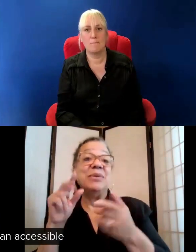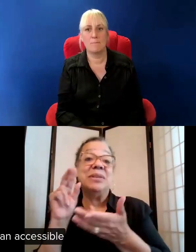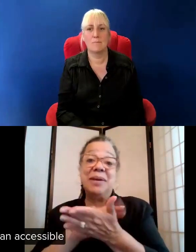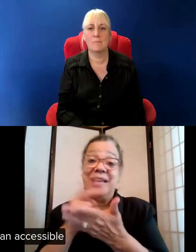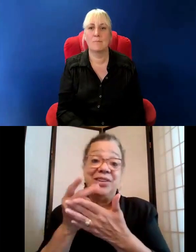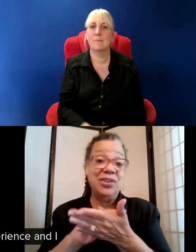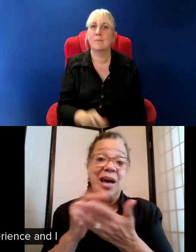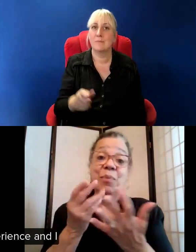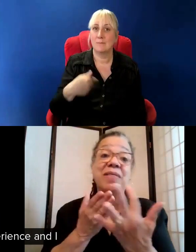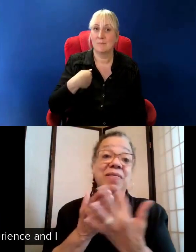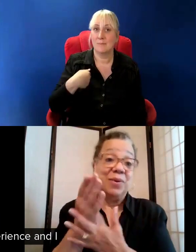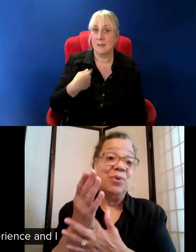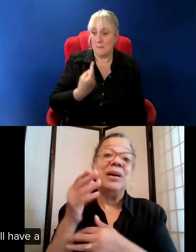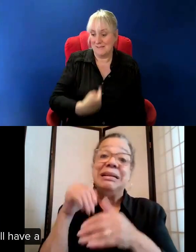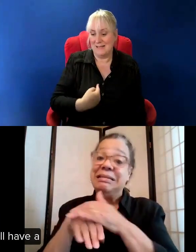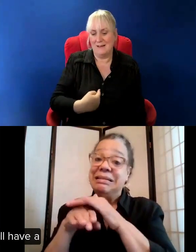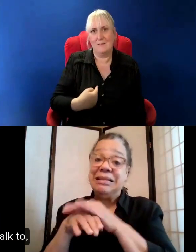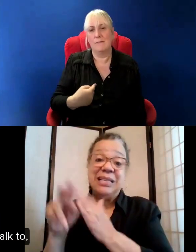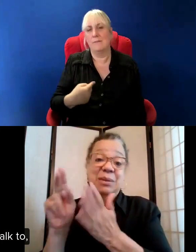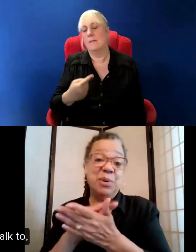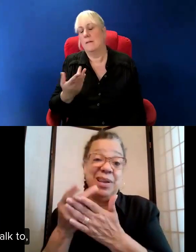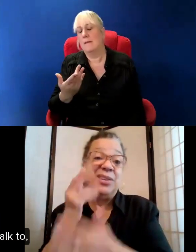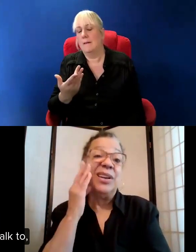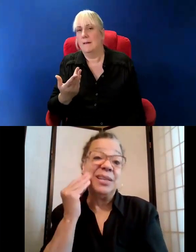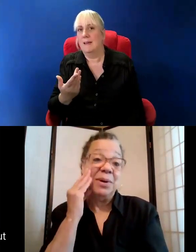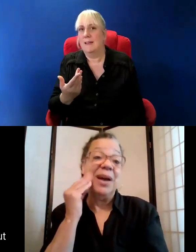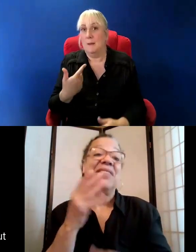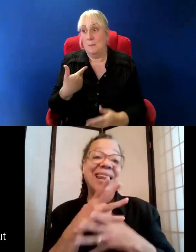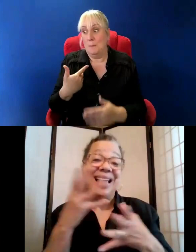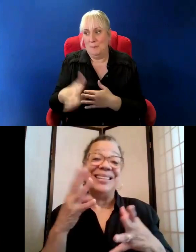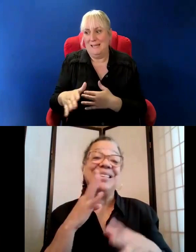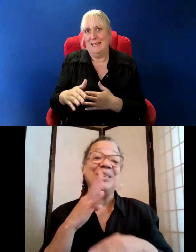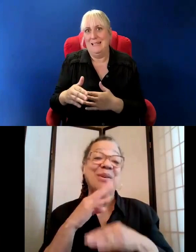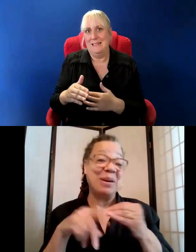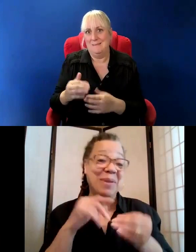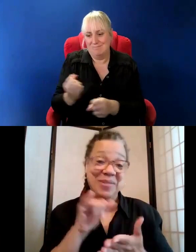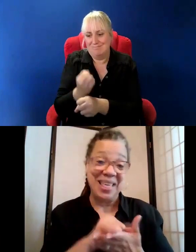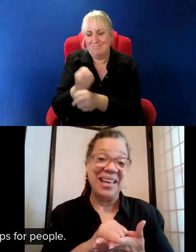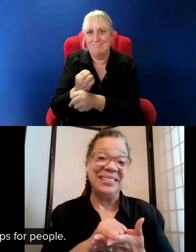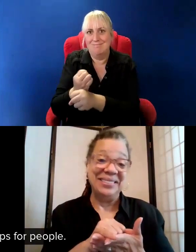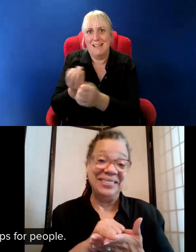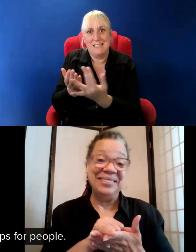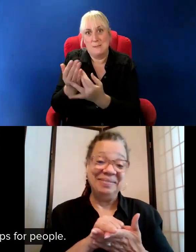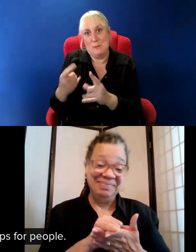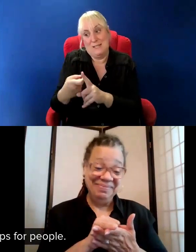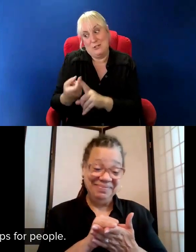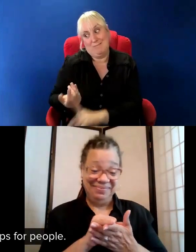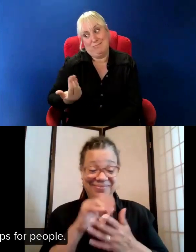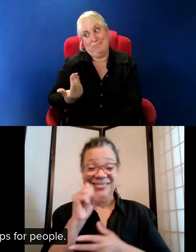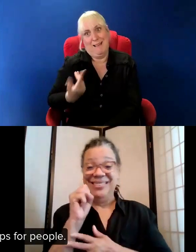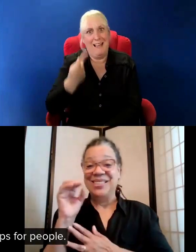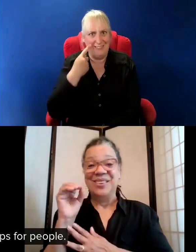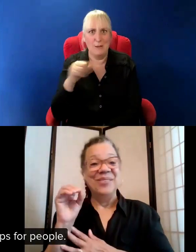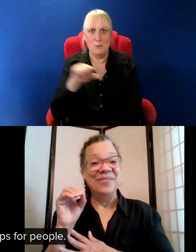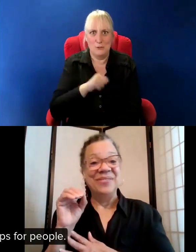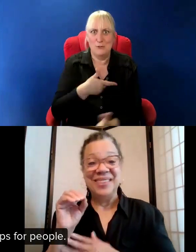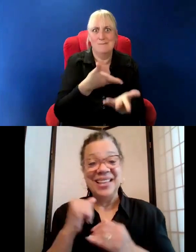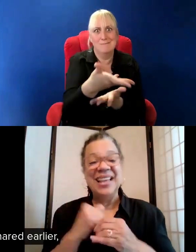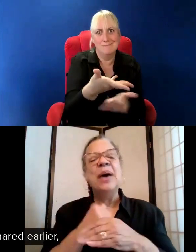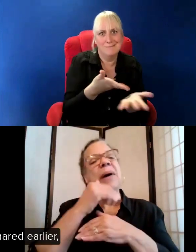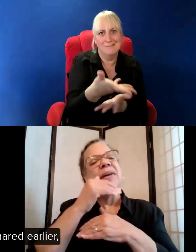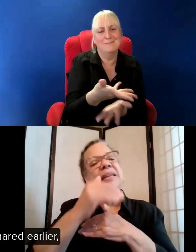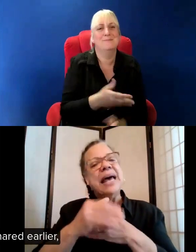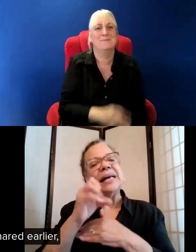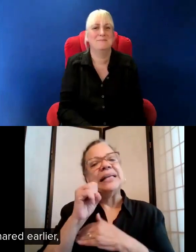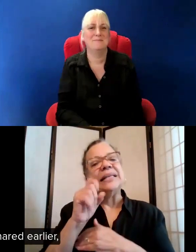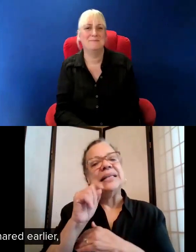went through an accessible kitchen experience, and I think we'll have a lot to talk to. But thinking about, you know, next steps for people.